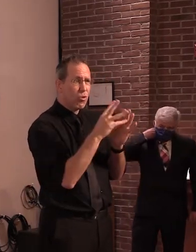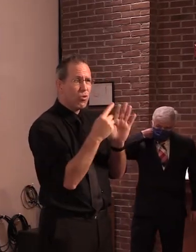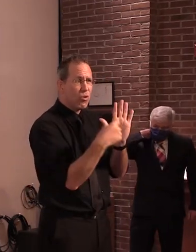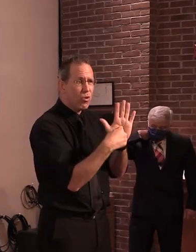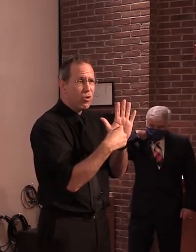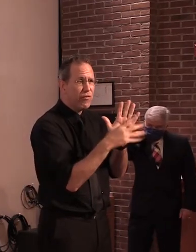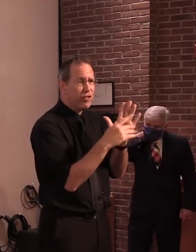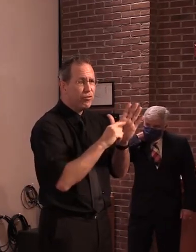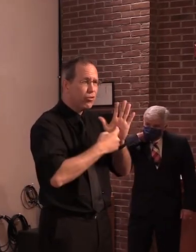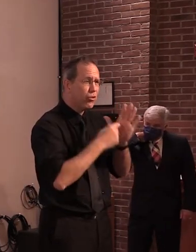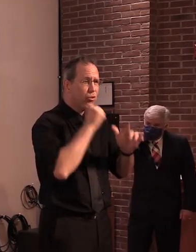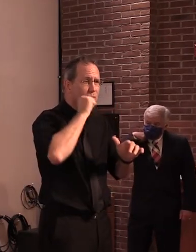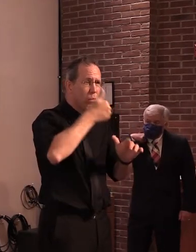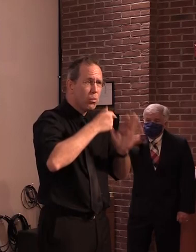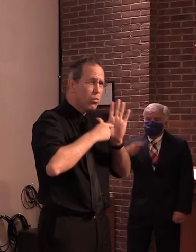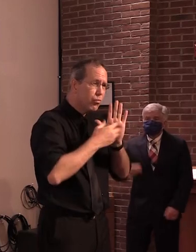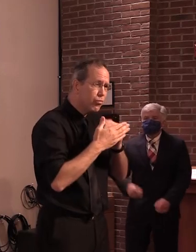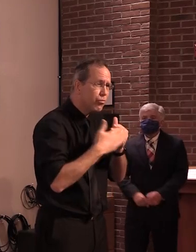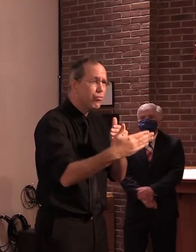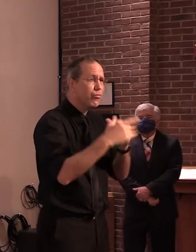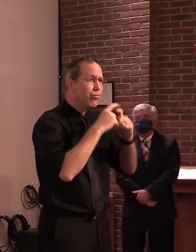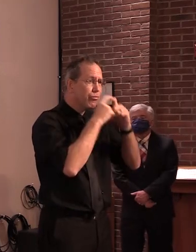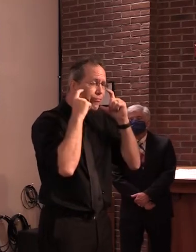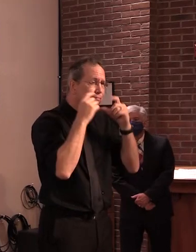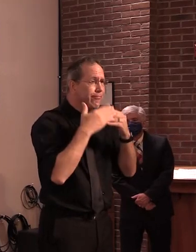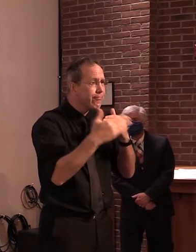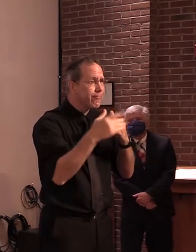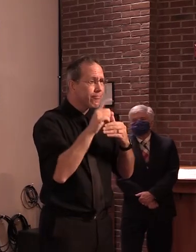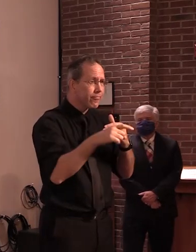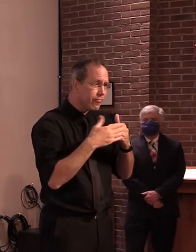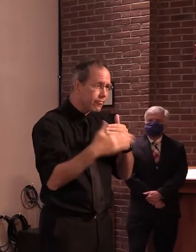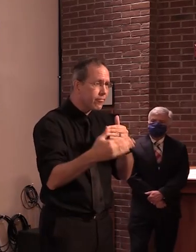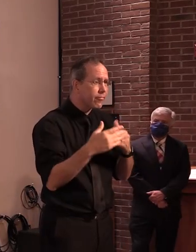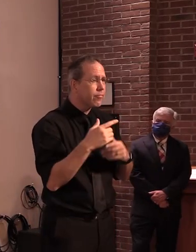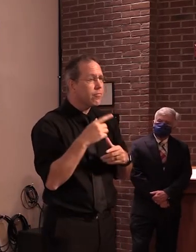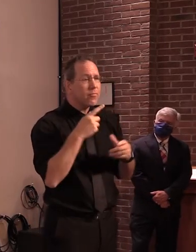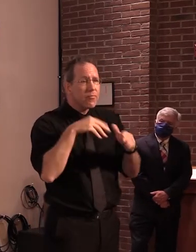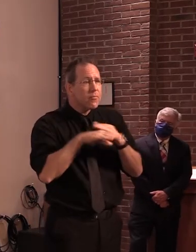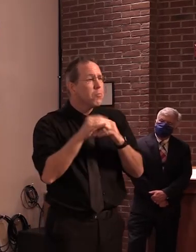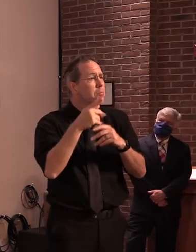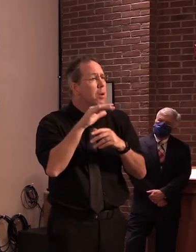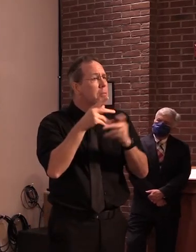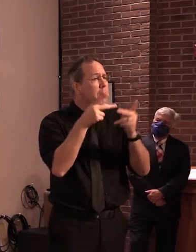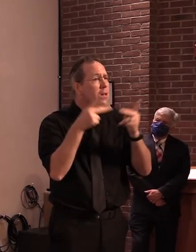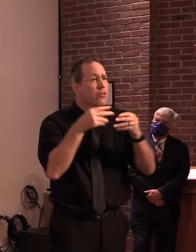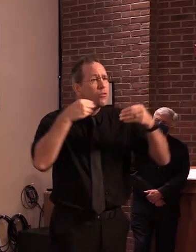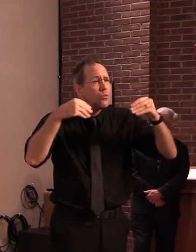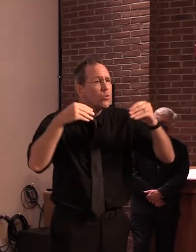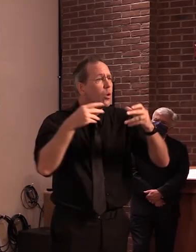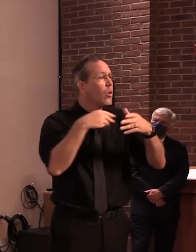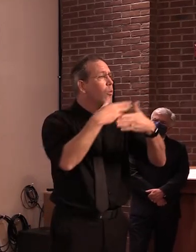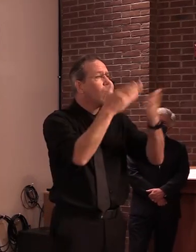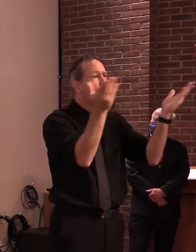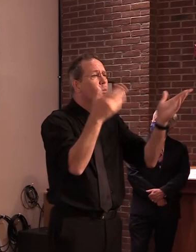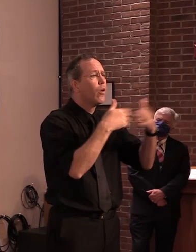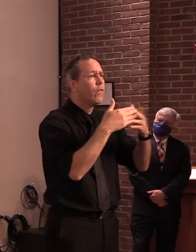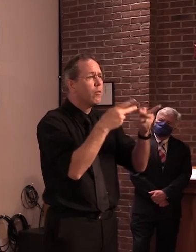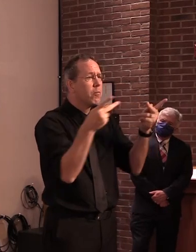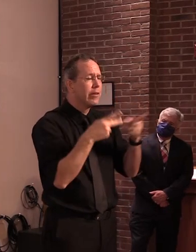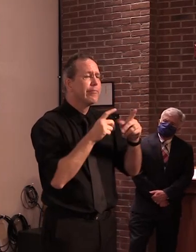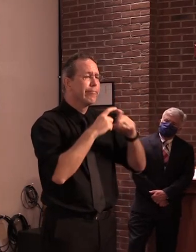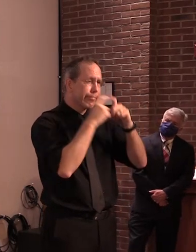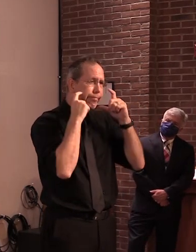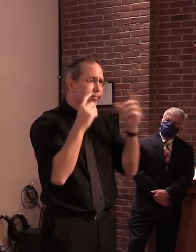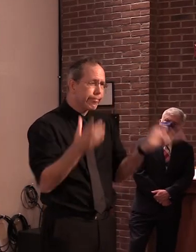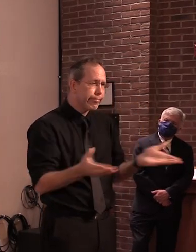wear a face covering when entering a public entity into a business. But I just wanted to downplay the